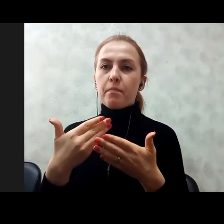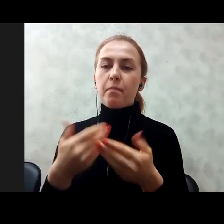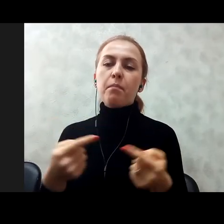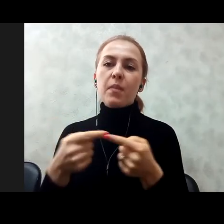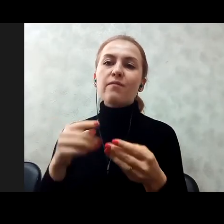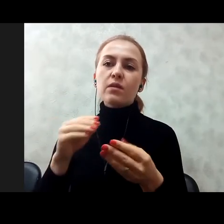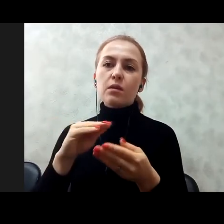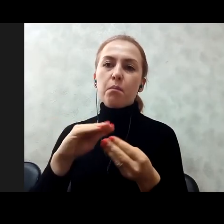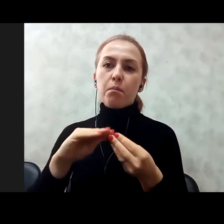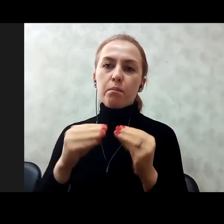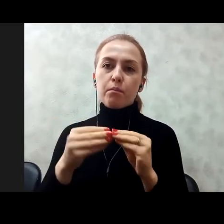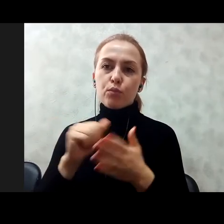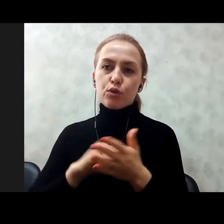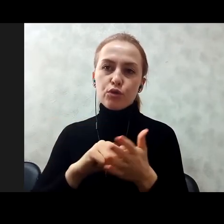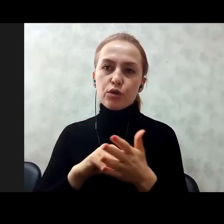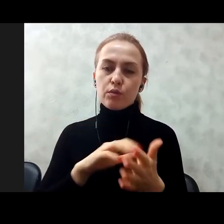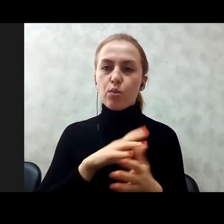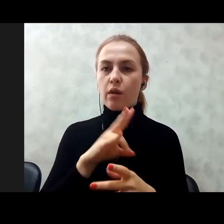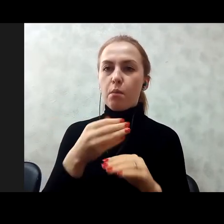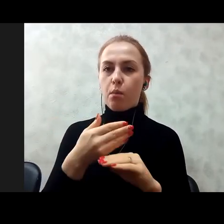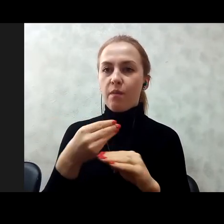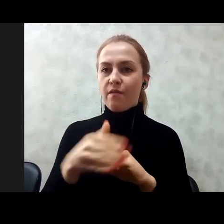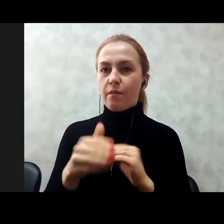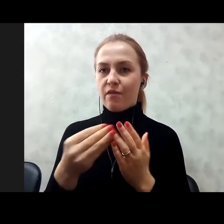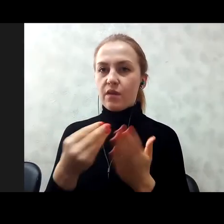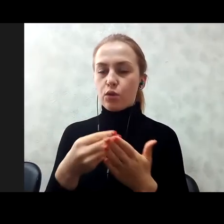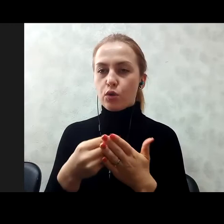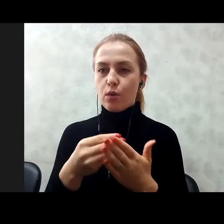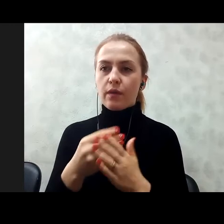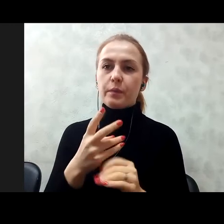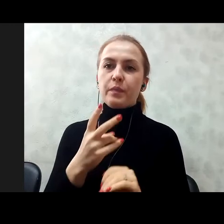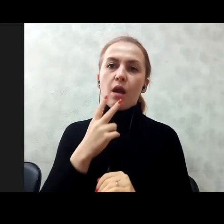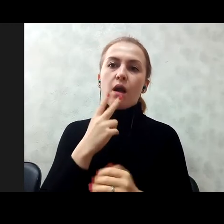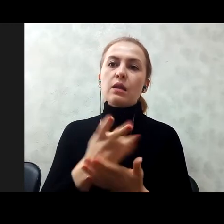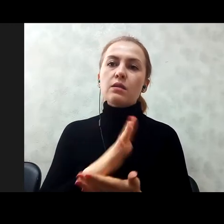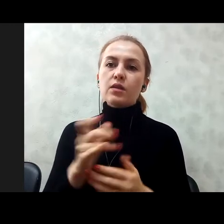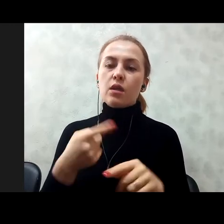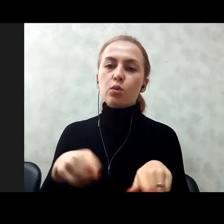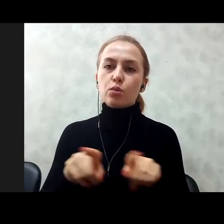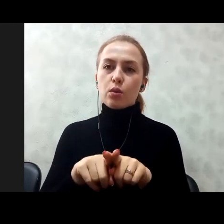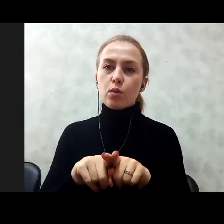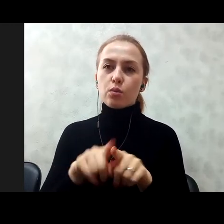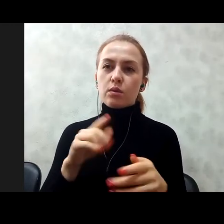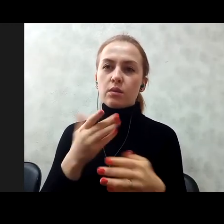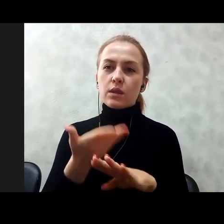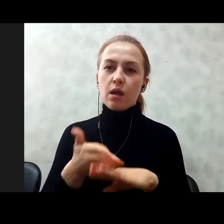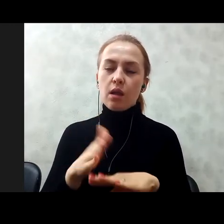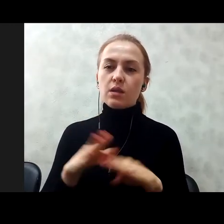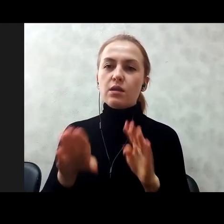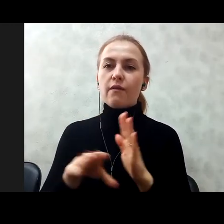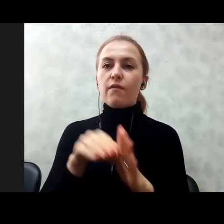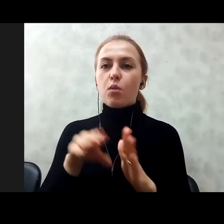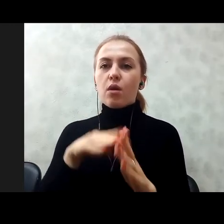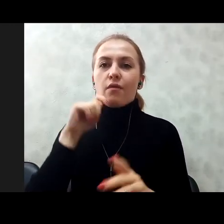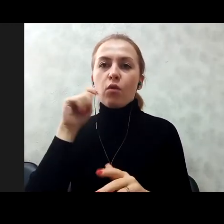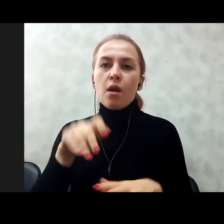Besides, some of the speakers noted the lack of funding. However, despite all of